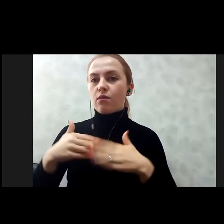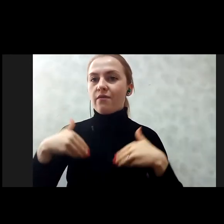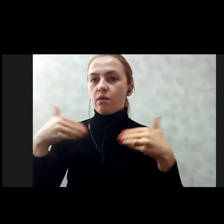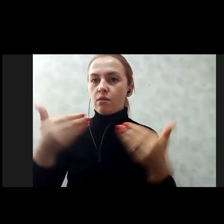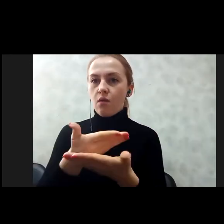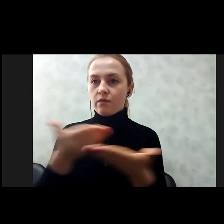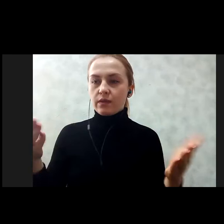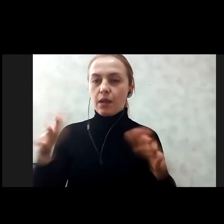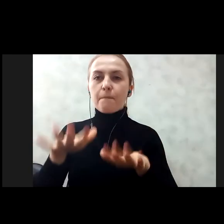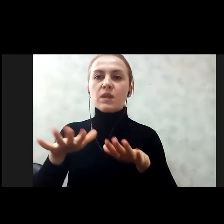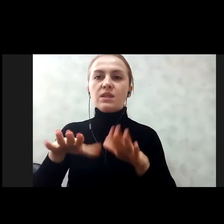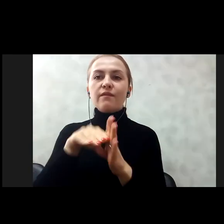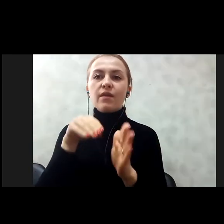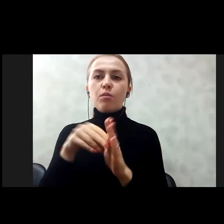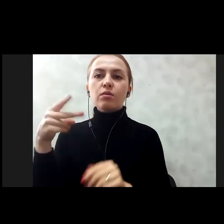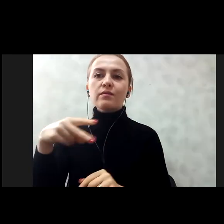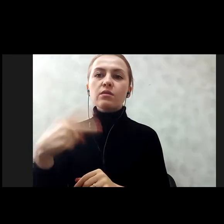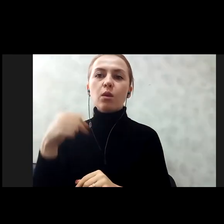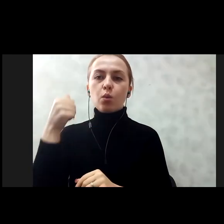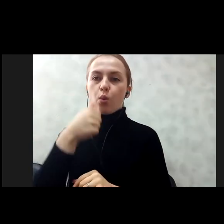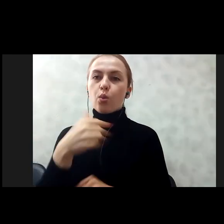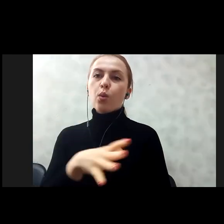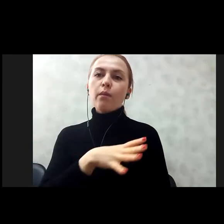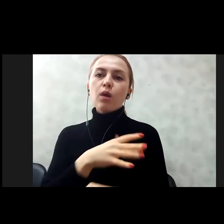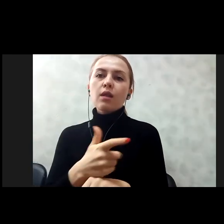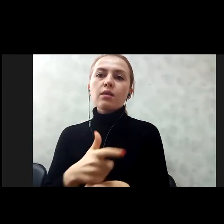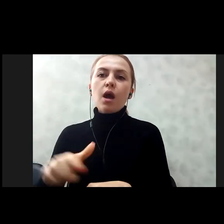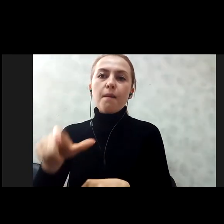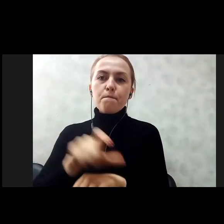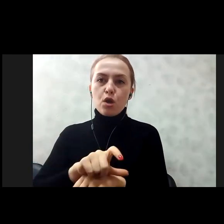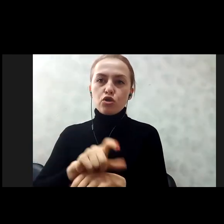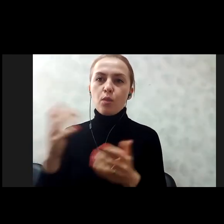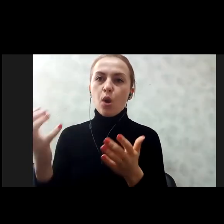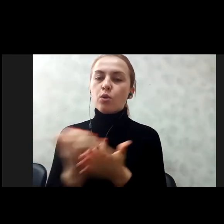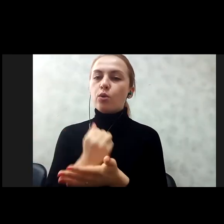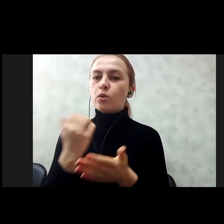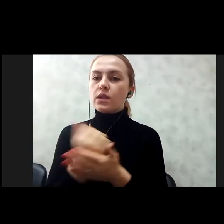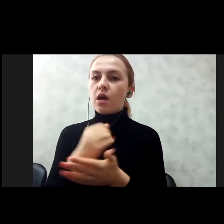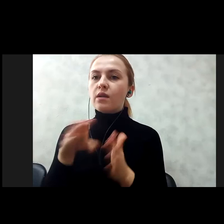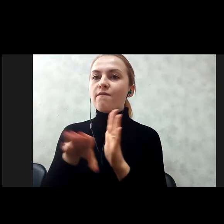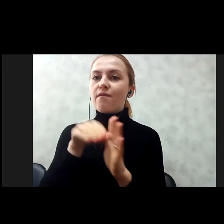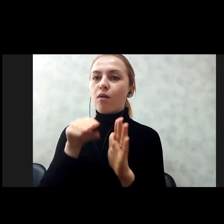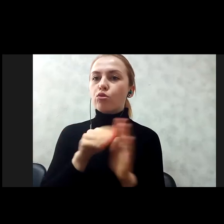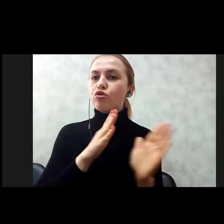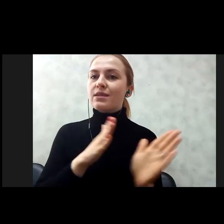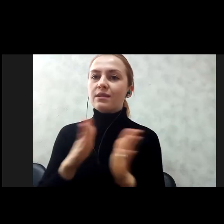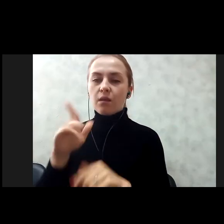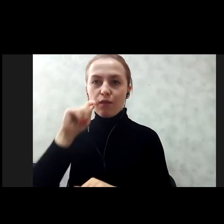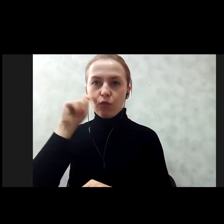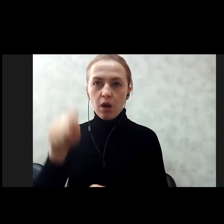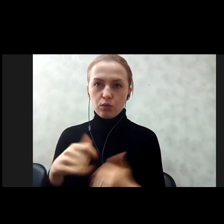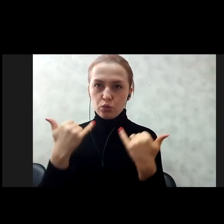Ukraine's greatest electoral achievement to date. In the middle of a raging global pandemic, the